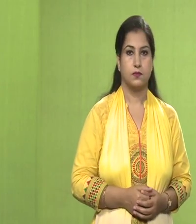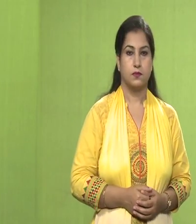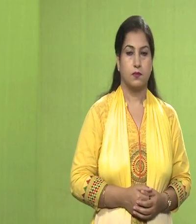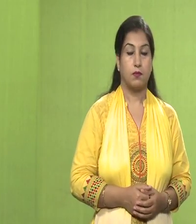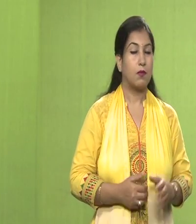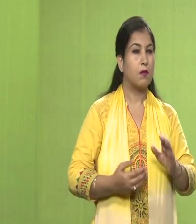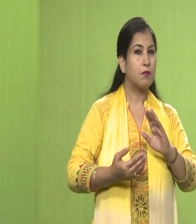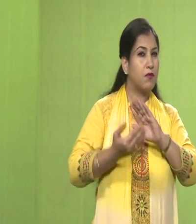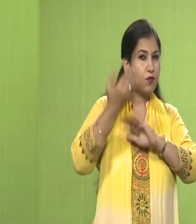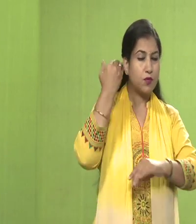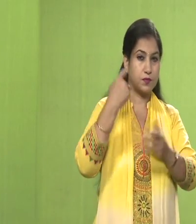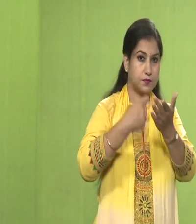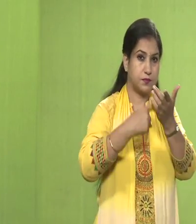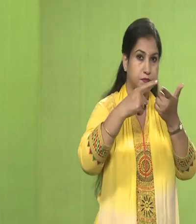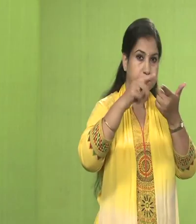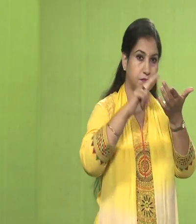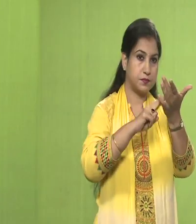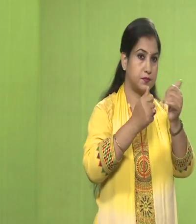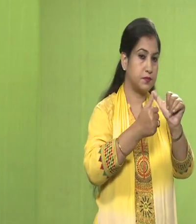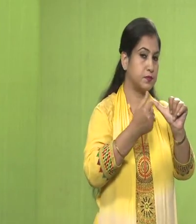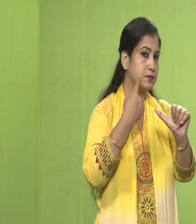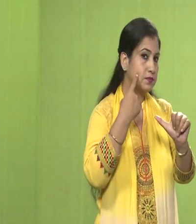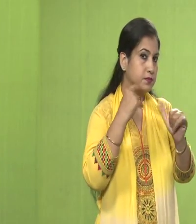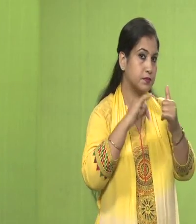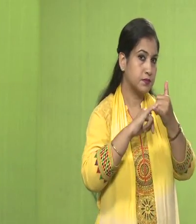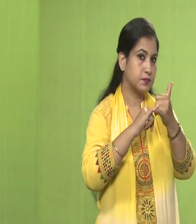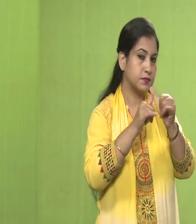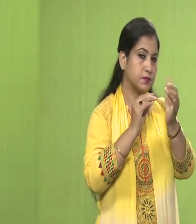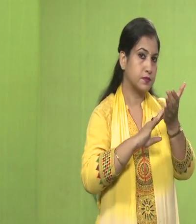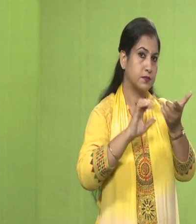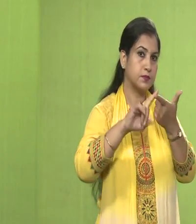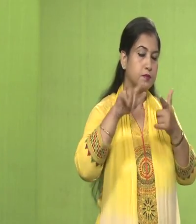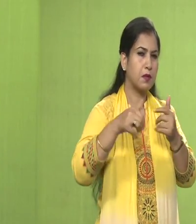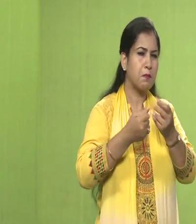during Renaissance many new lands were discovered by European travelers.